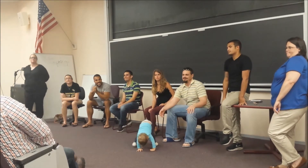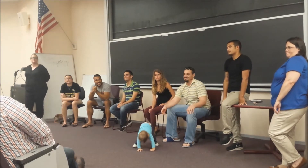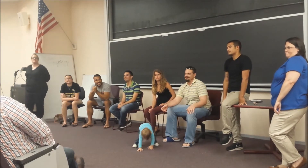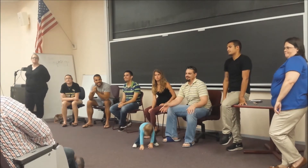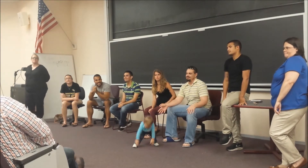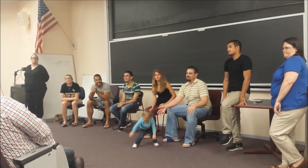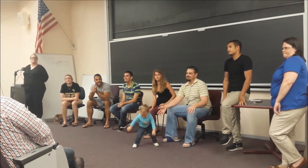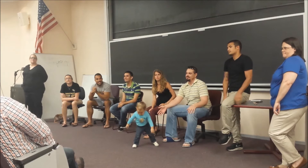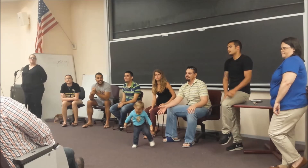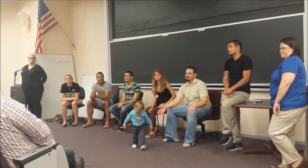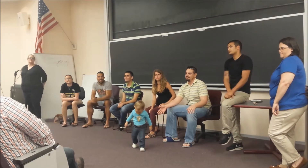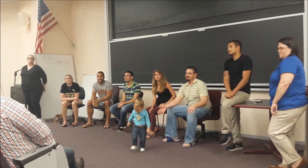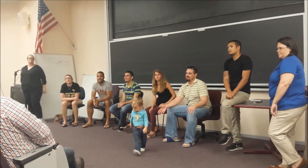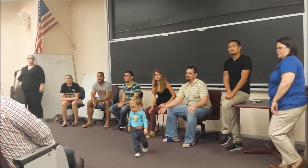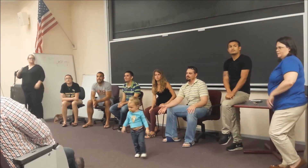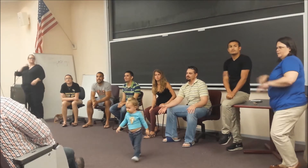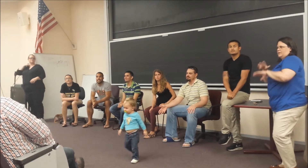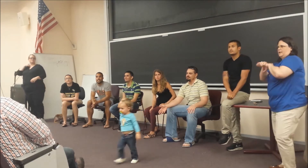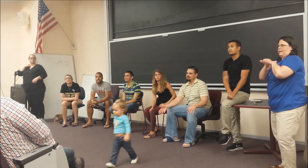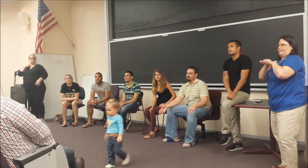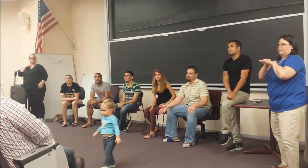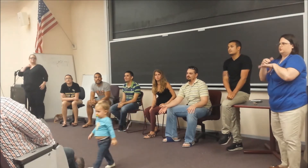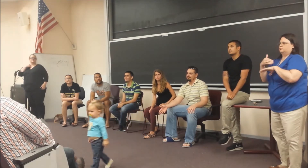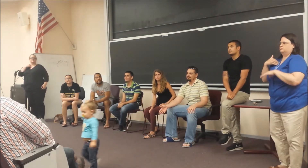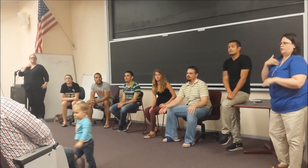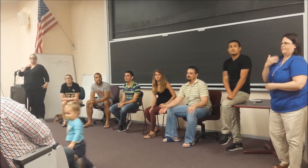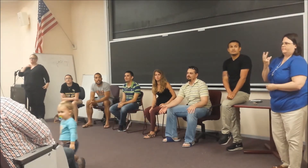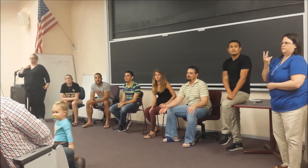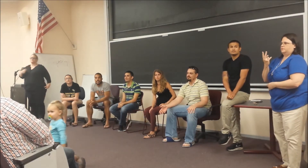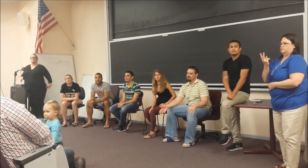The same in English. In English you have two,